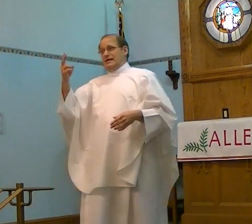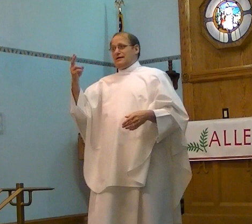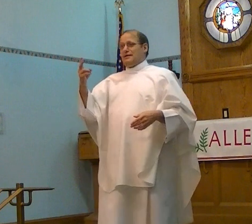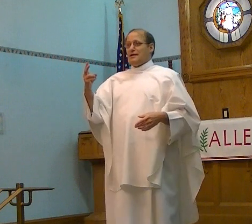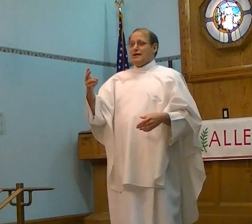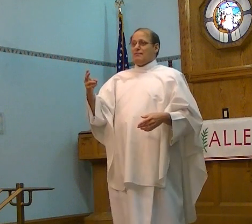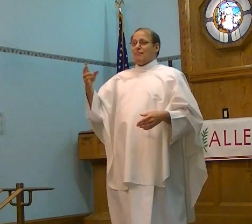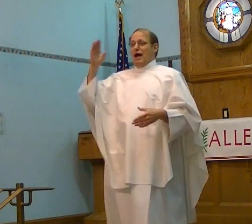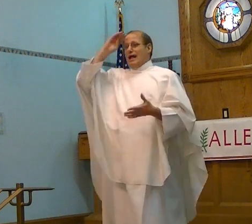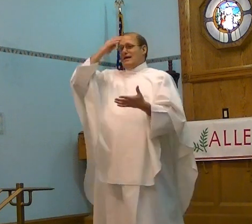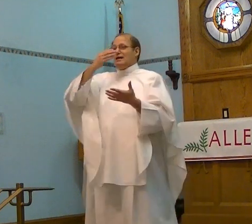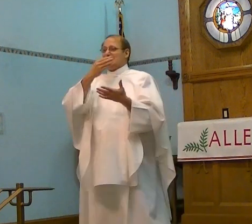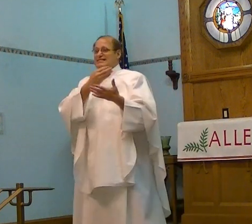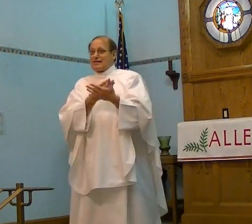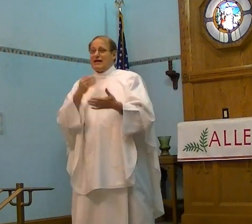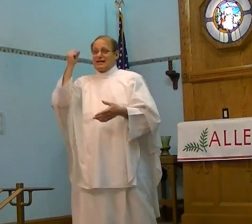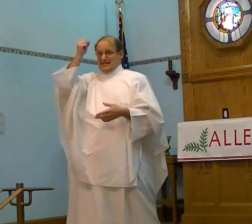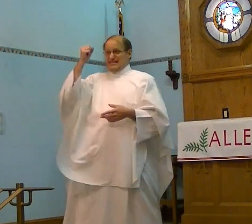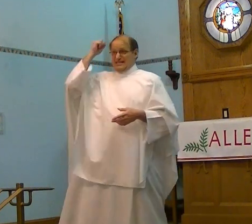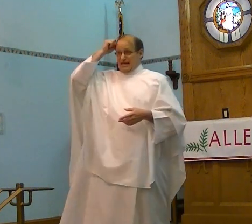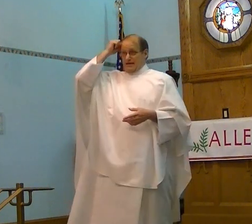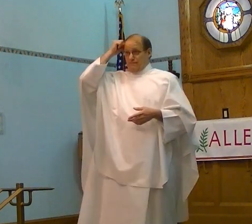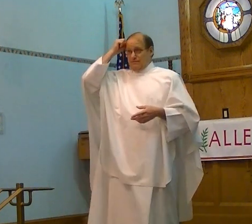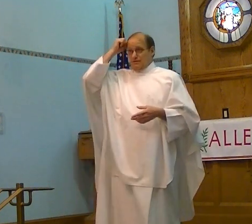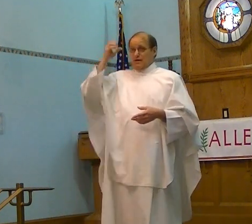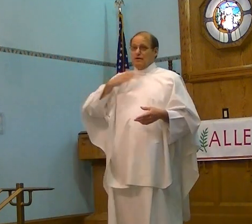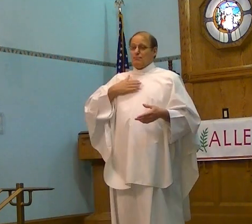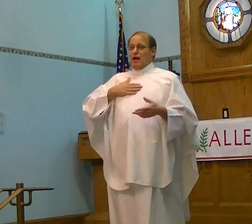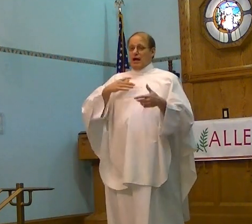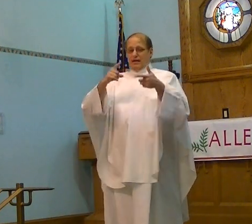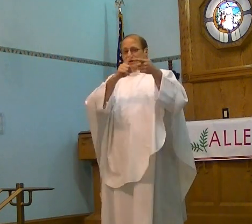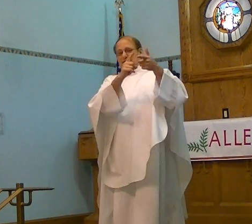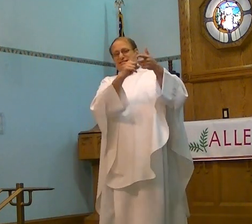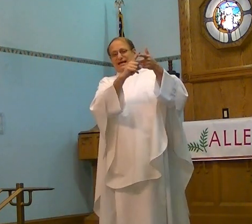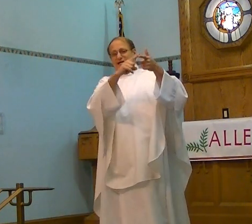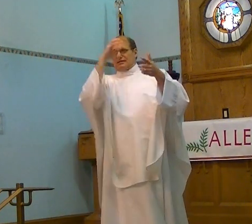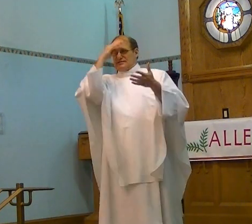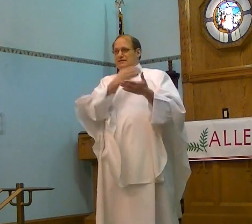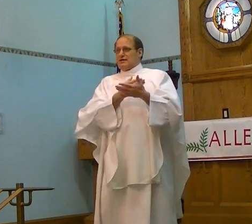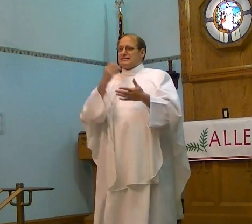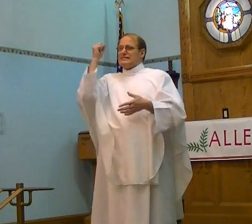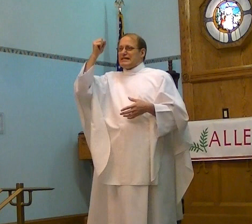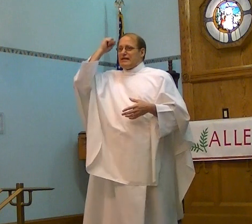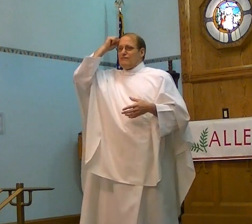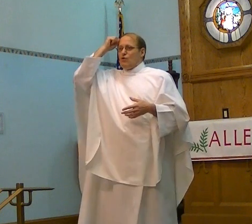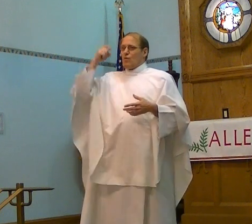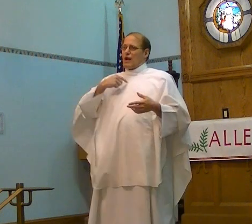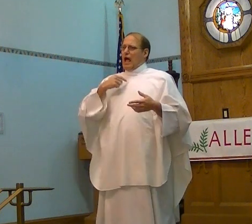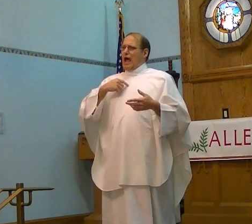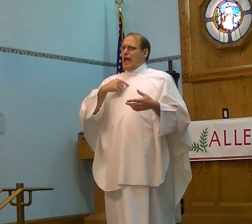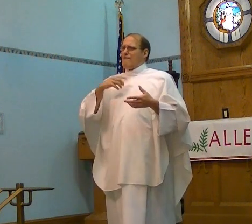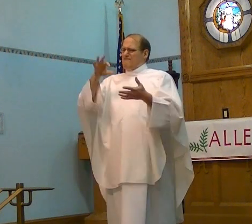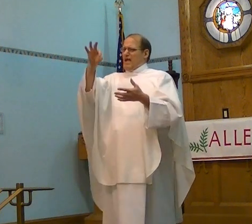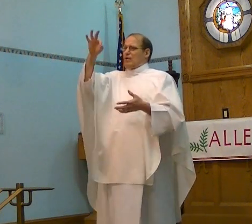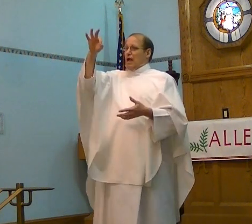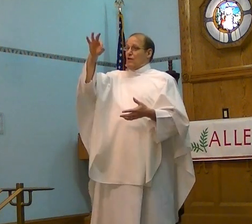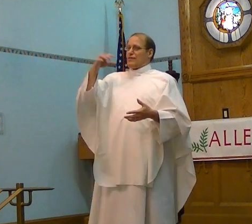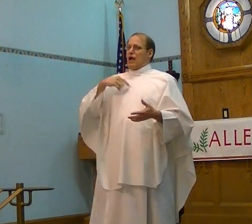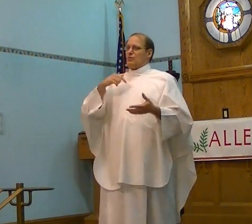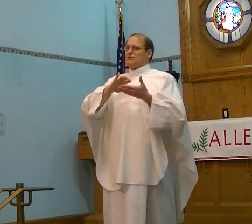my son Steve, my second son Steve. So, when I found out that I was